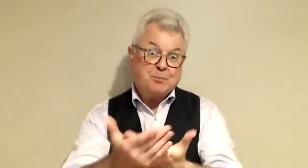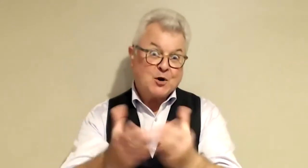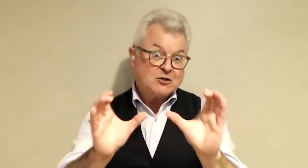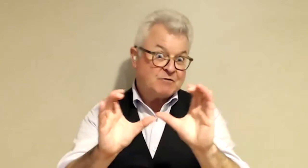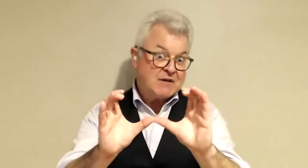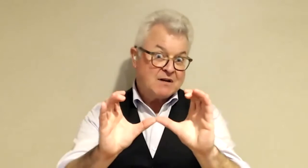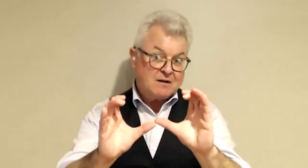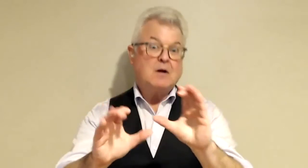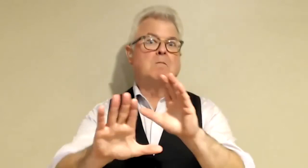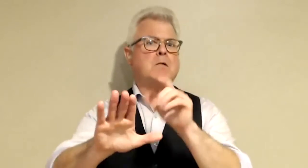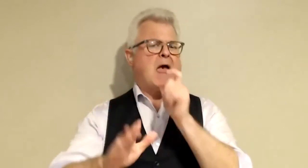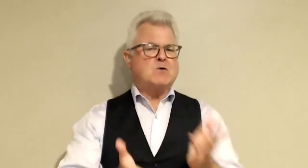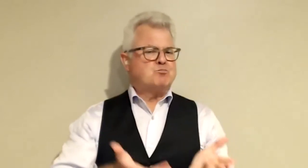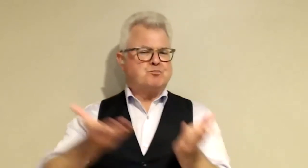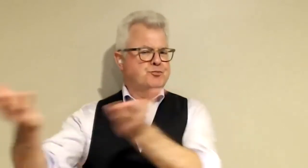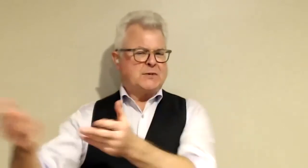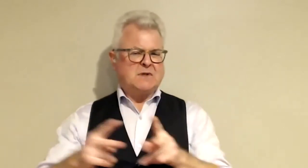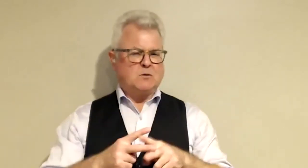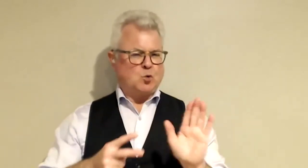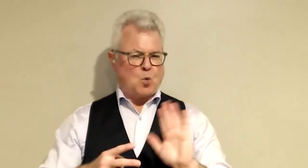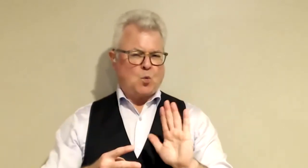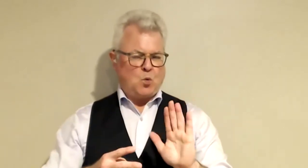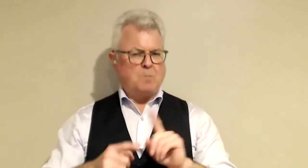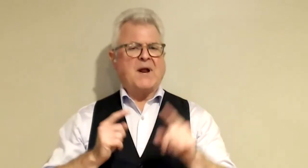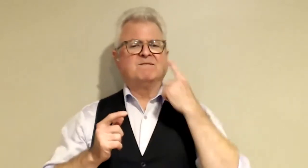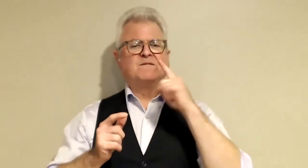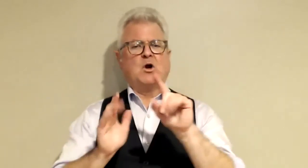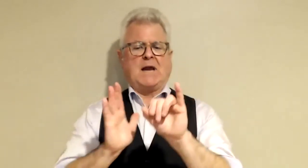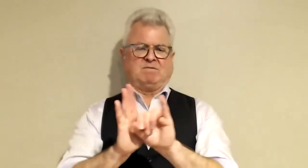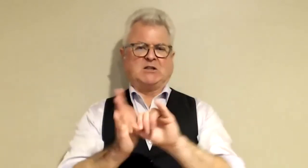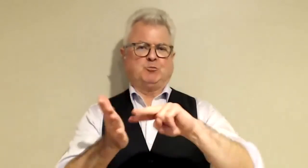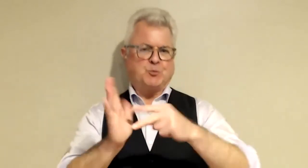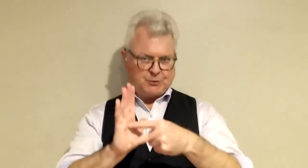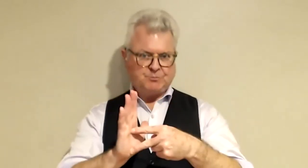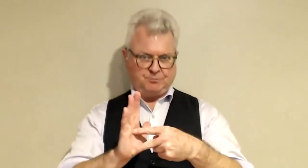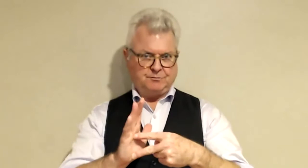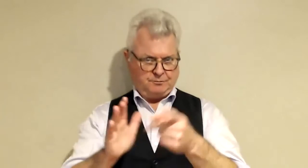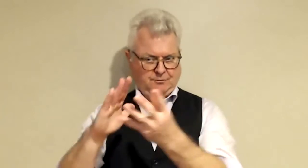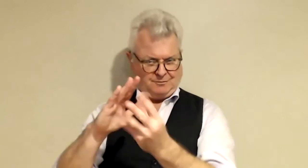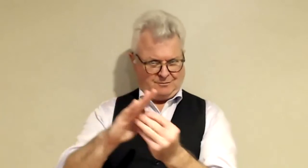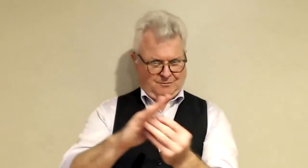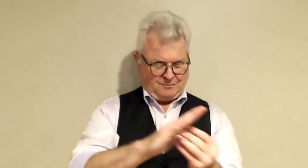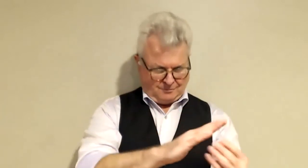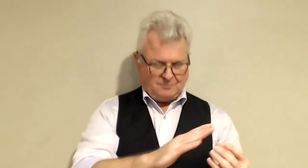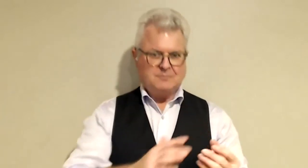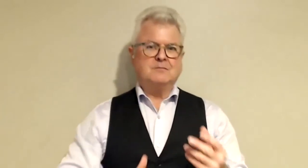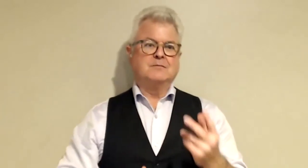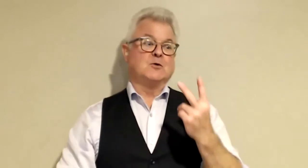well. Okay, perhaps even your birth certificate. Don't bring the original one with you in terms of your birth certificate, but just bring it for